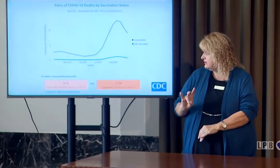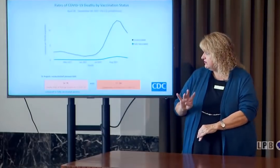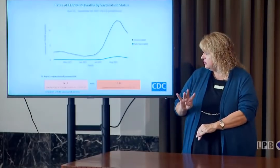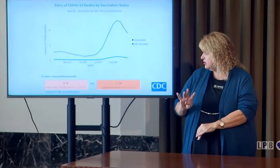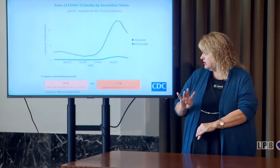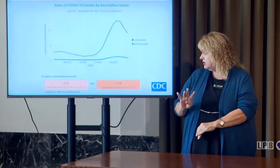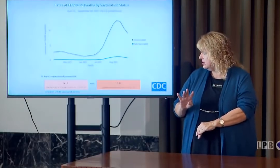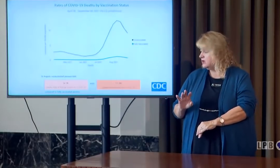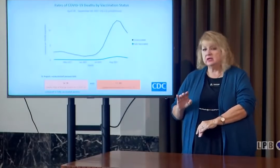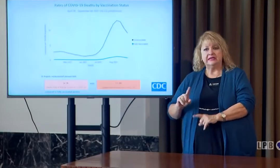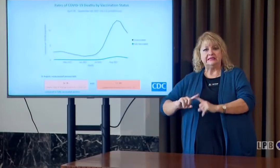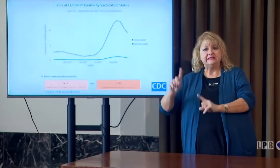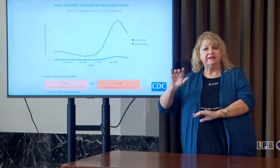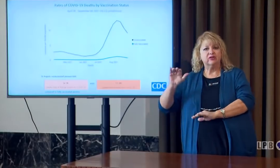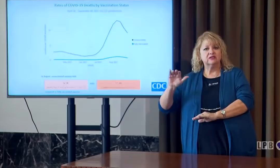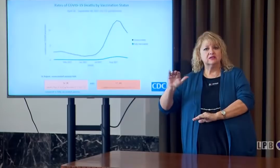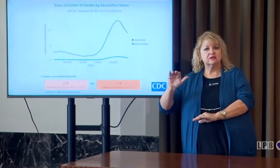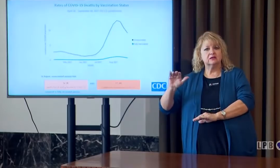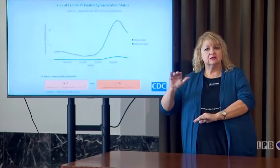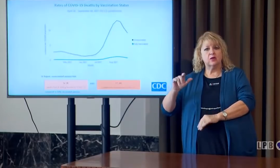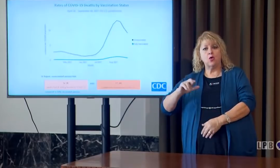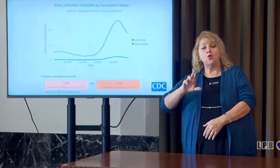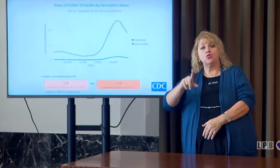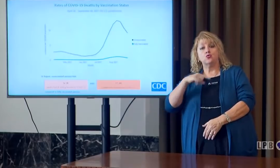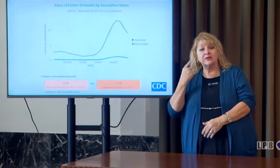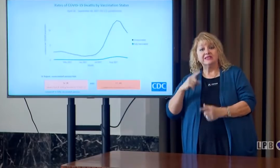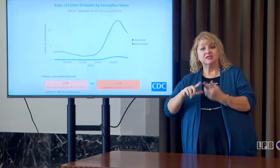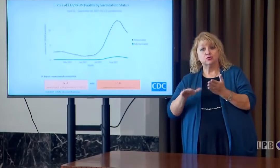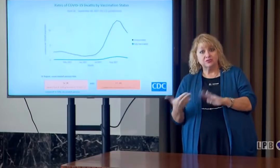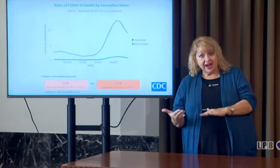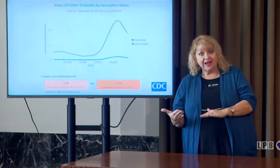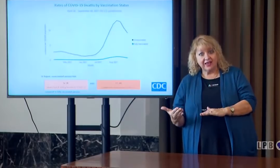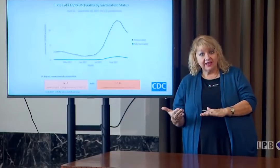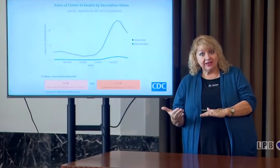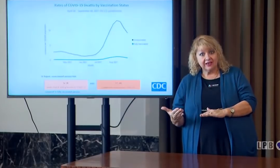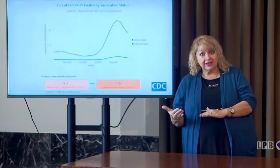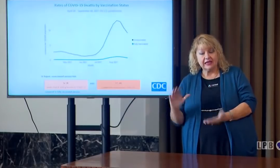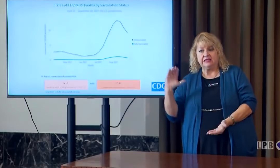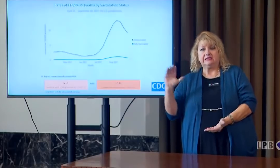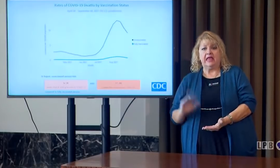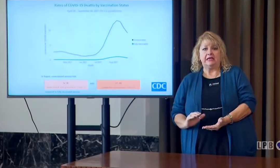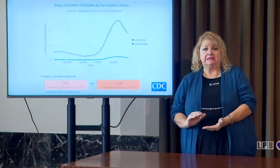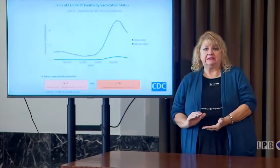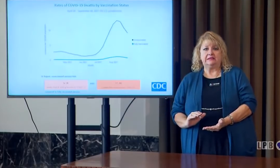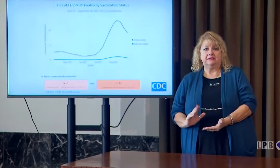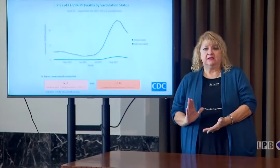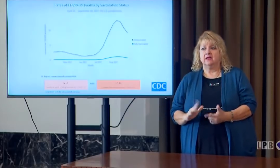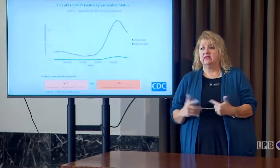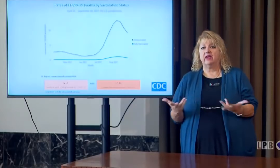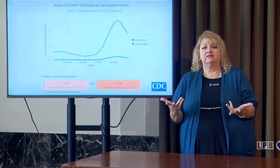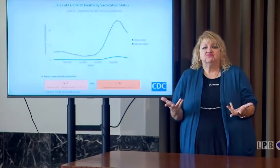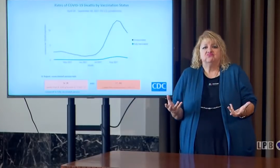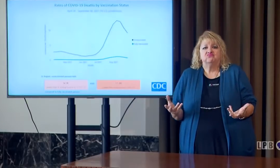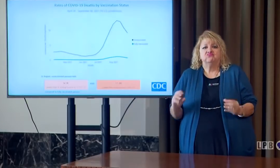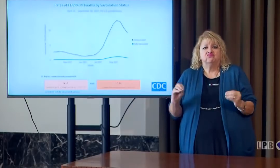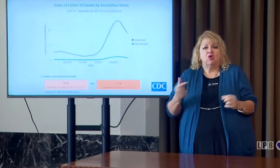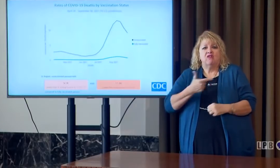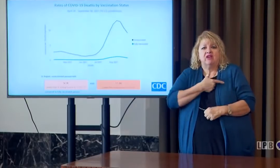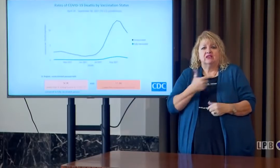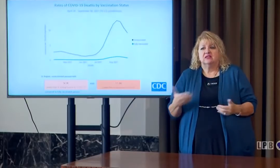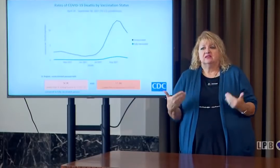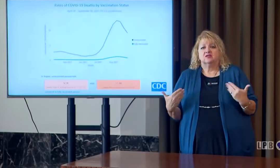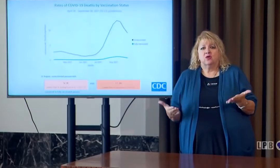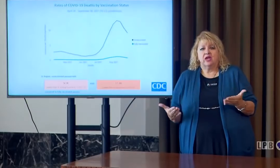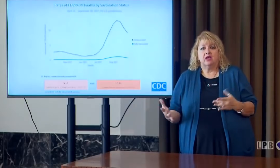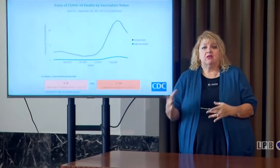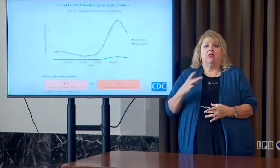difference in protection that you have, your risk of dying from this virus if you're vaccinated versus unvaccinated.